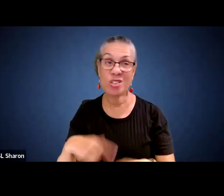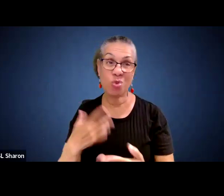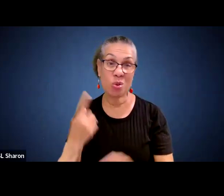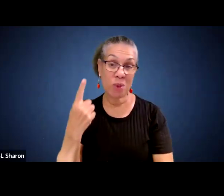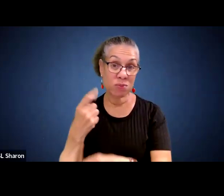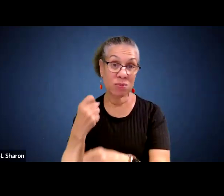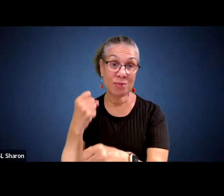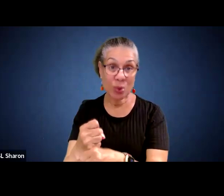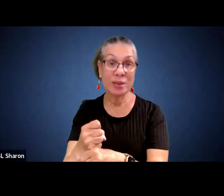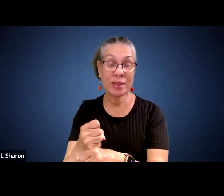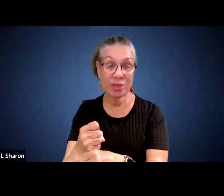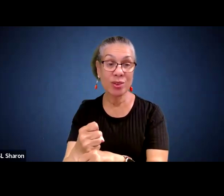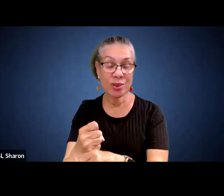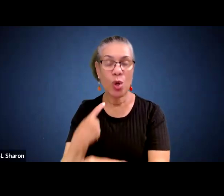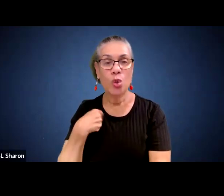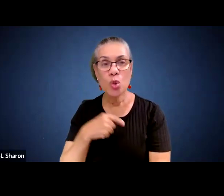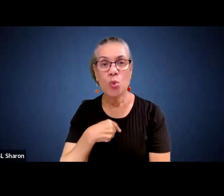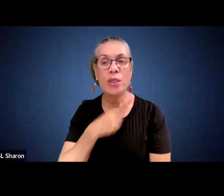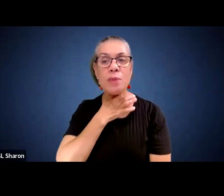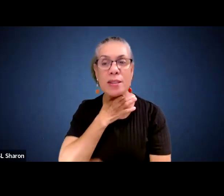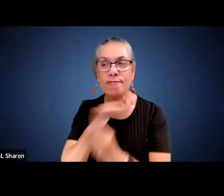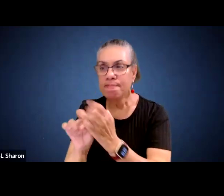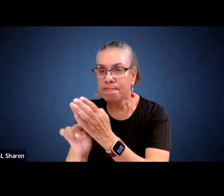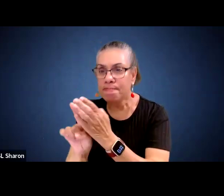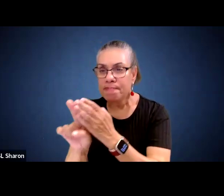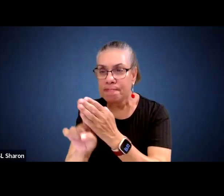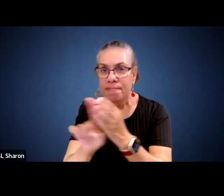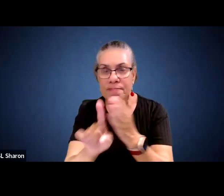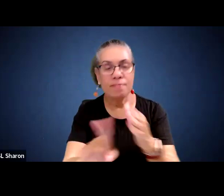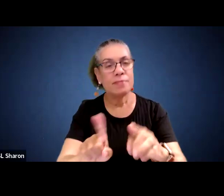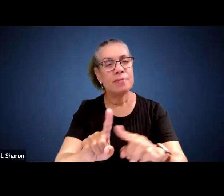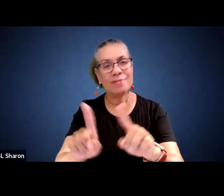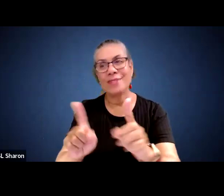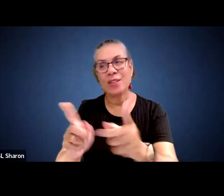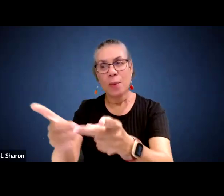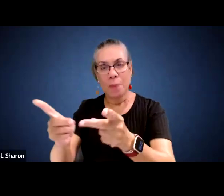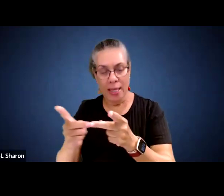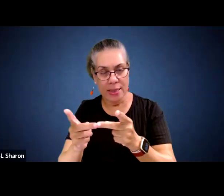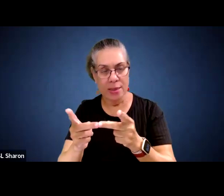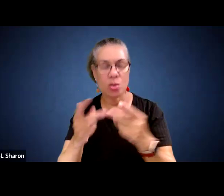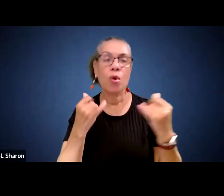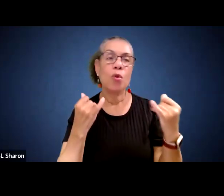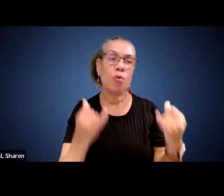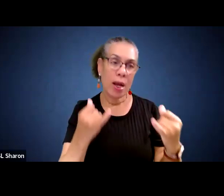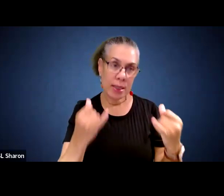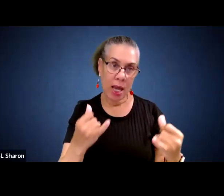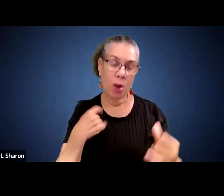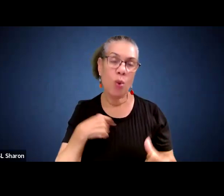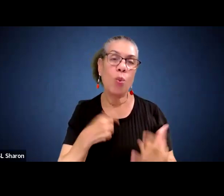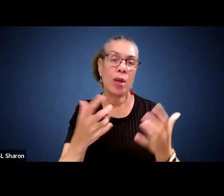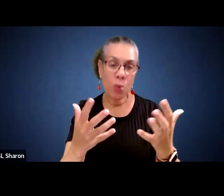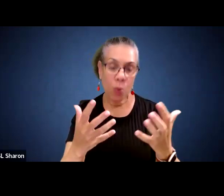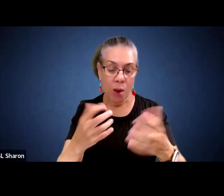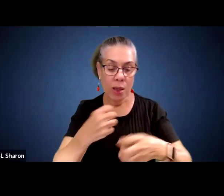So we've been exploring several locations. We're just trying to make sure,